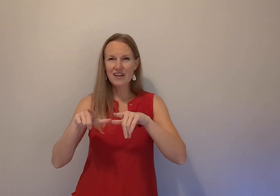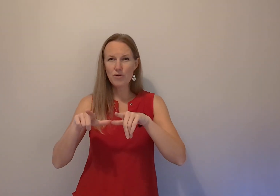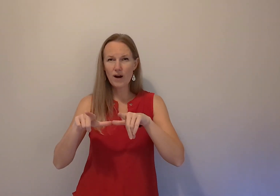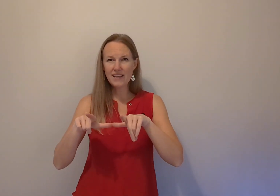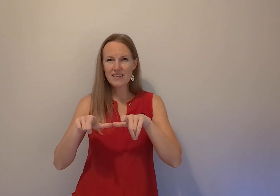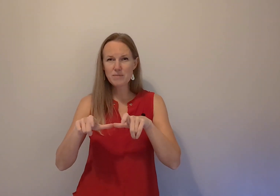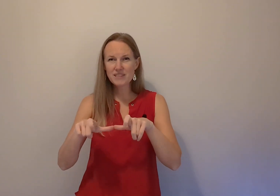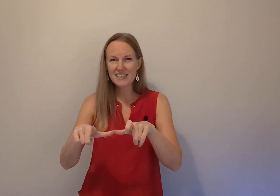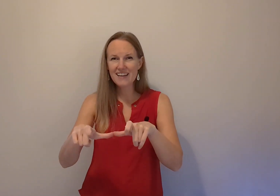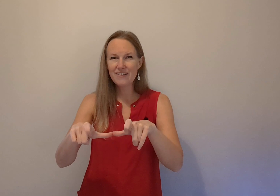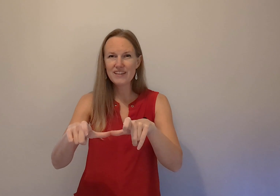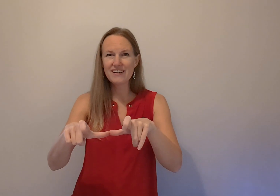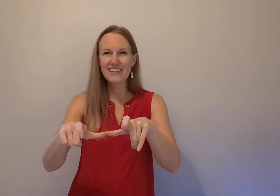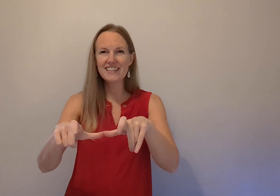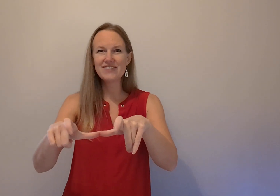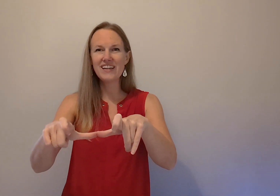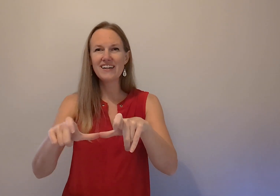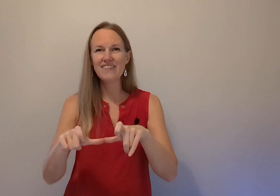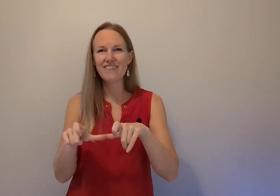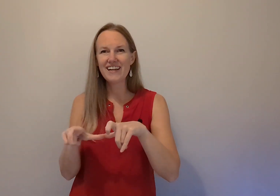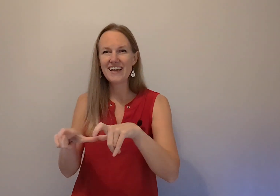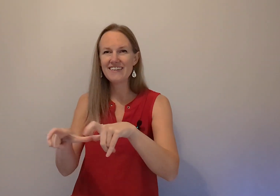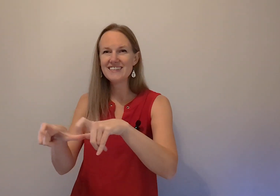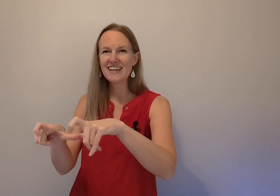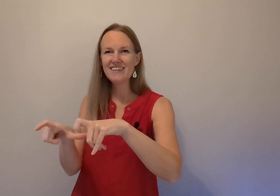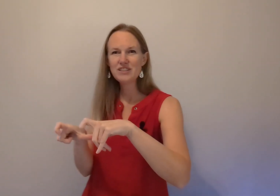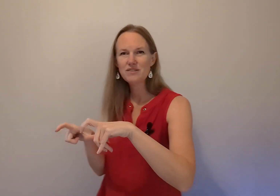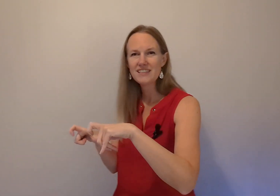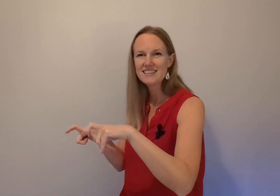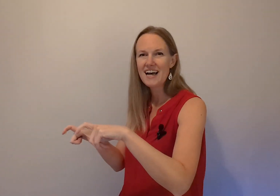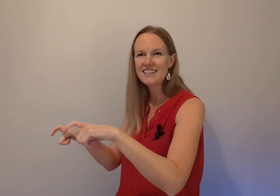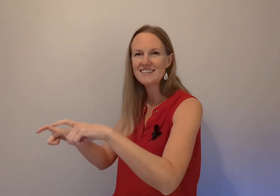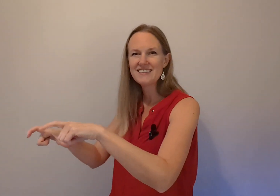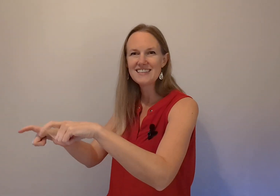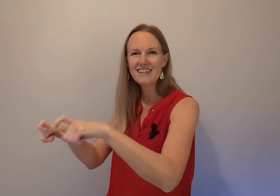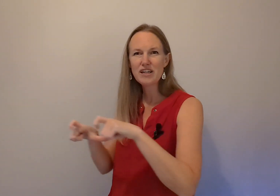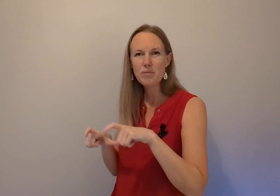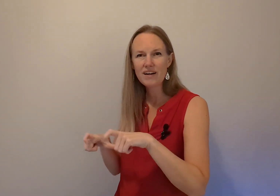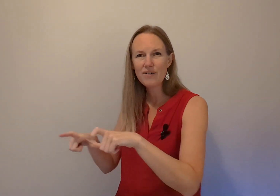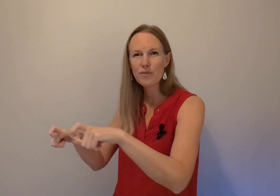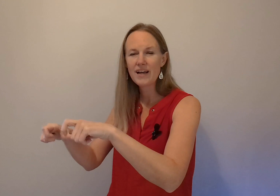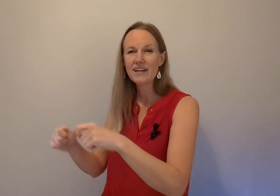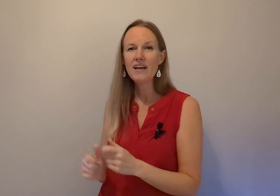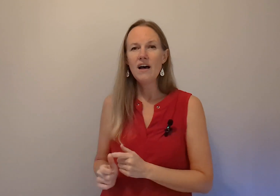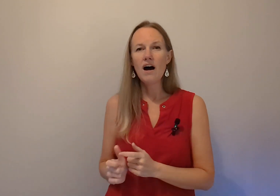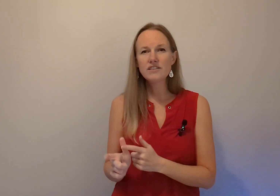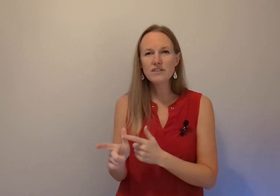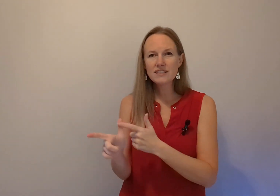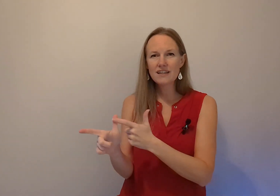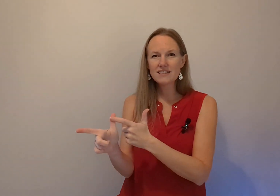then run, thumbs together with your index finger, running out. Okay, I'll do the side so you can see it a little better. Run. Also, there's another